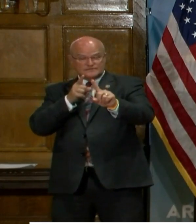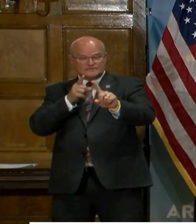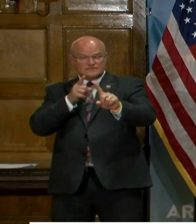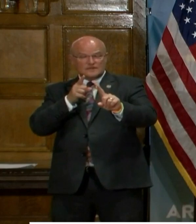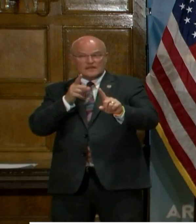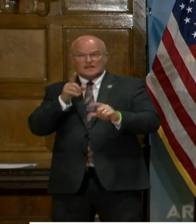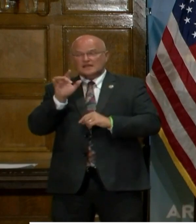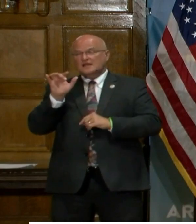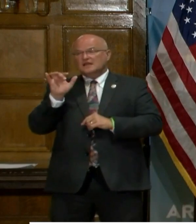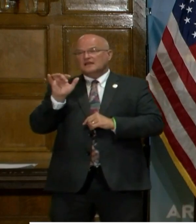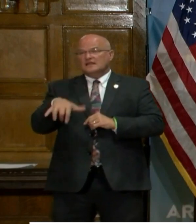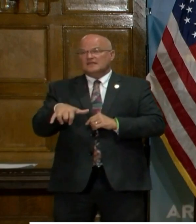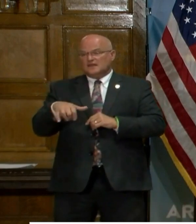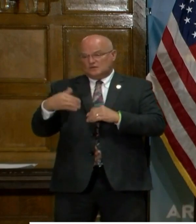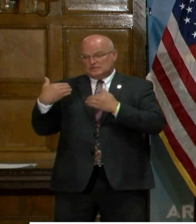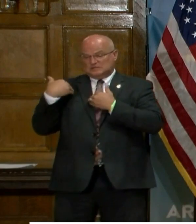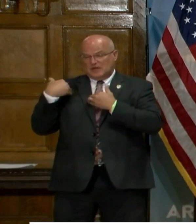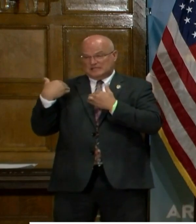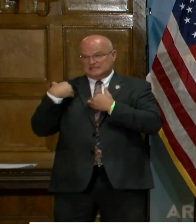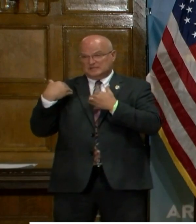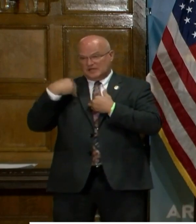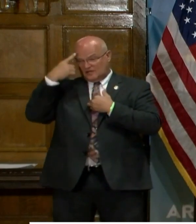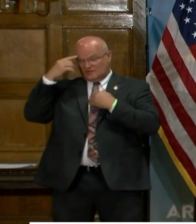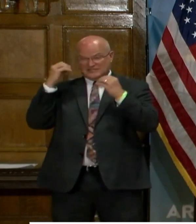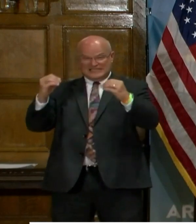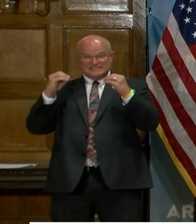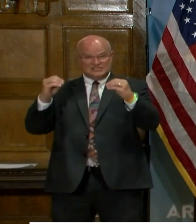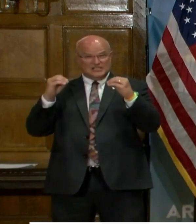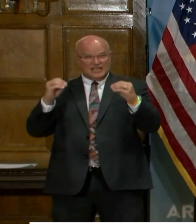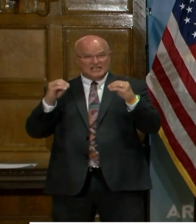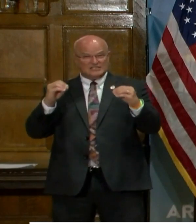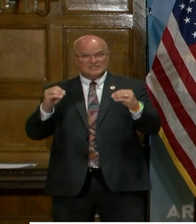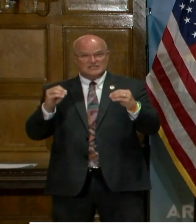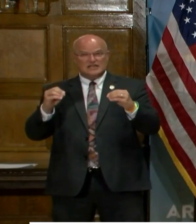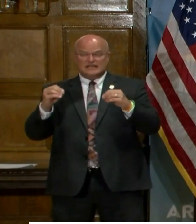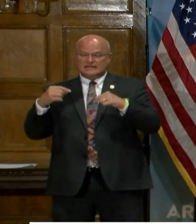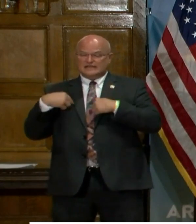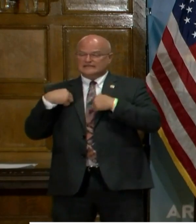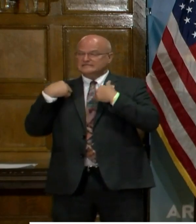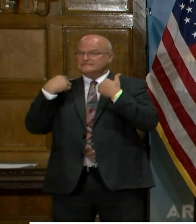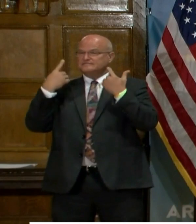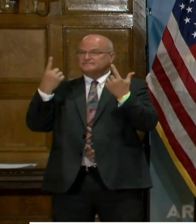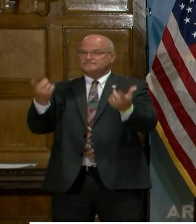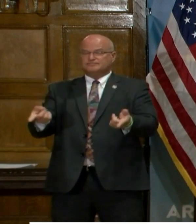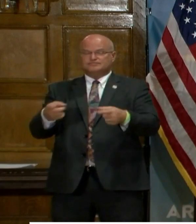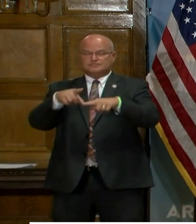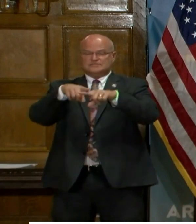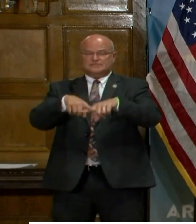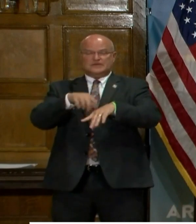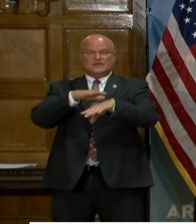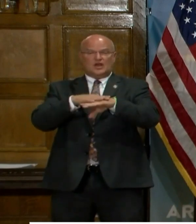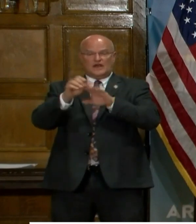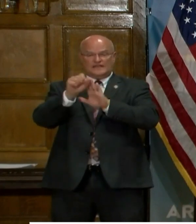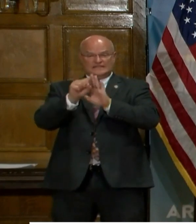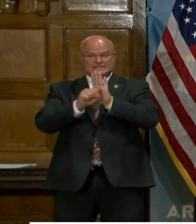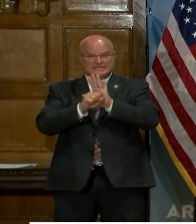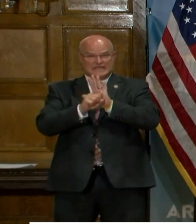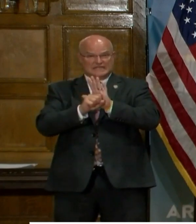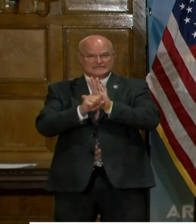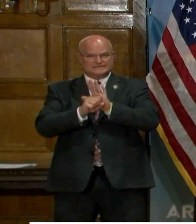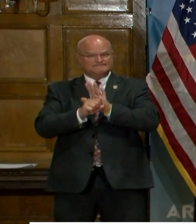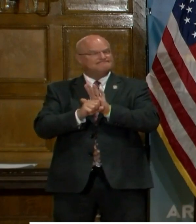It's the responsibility for education has been devolved upon the states. So that's where we